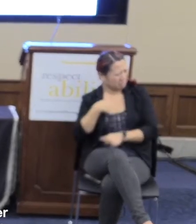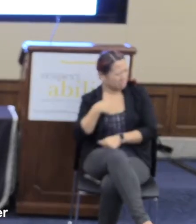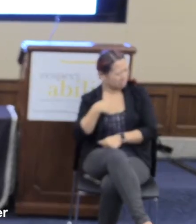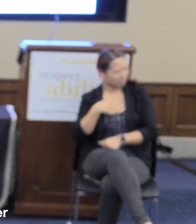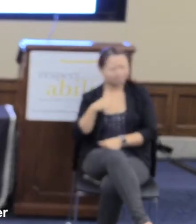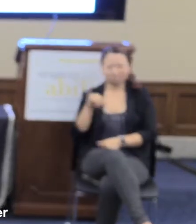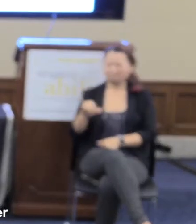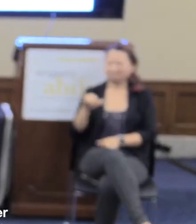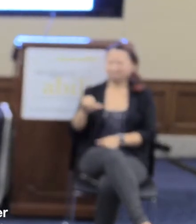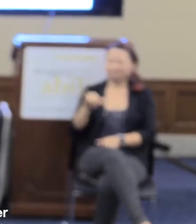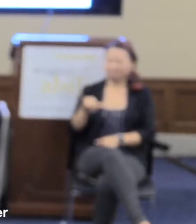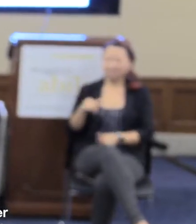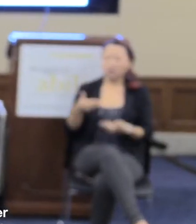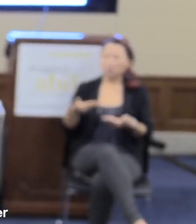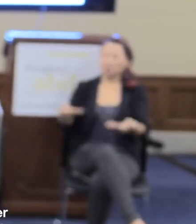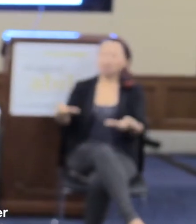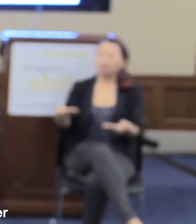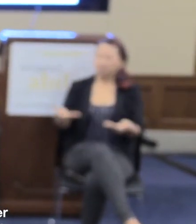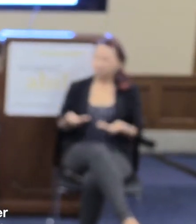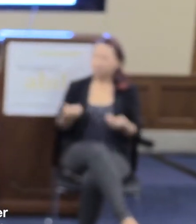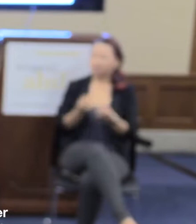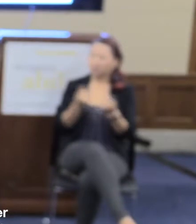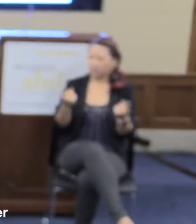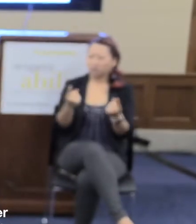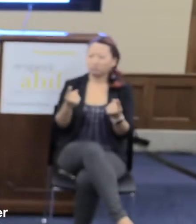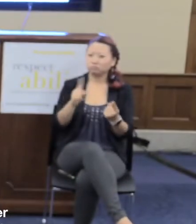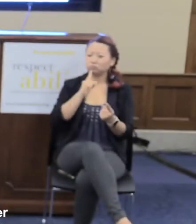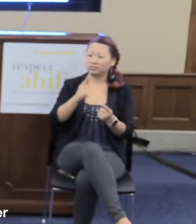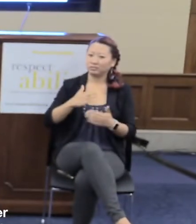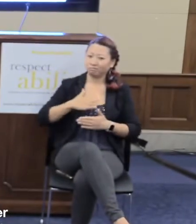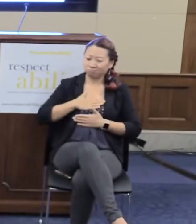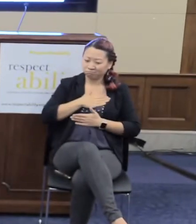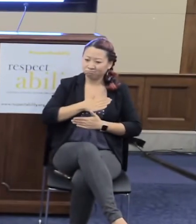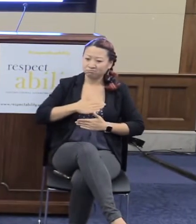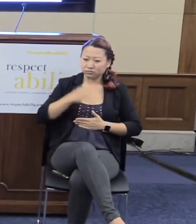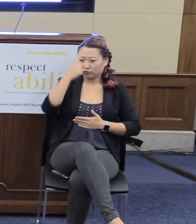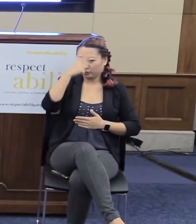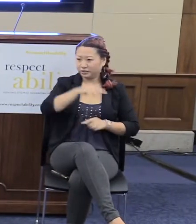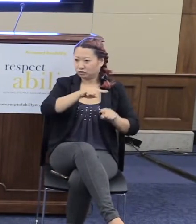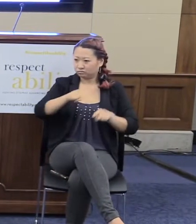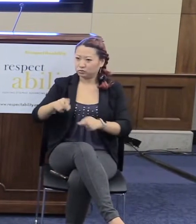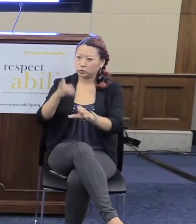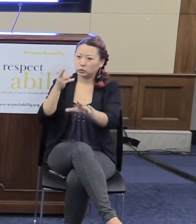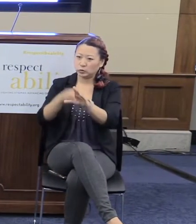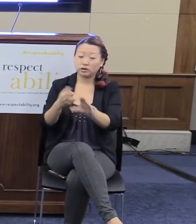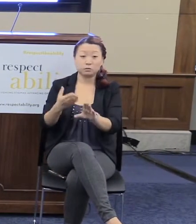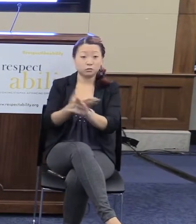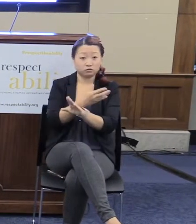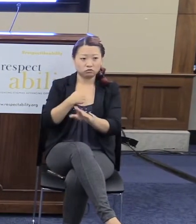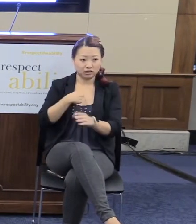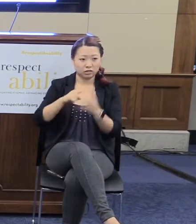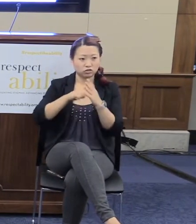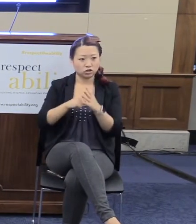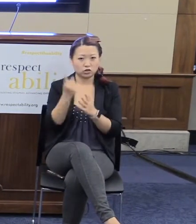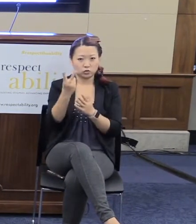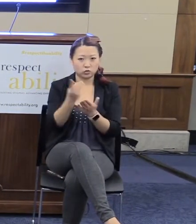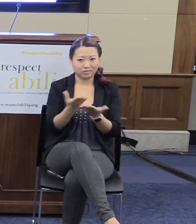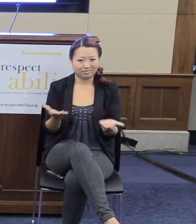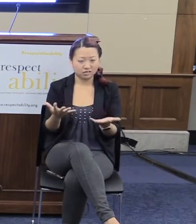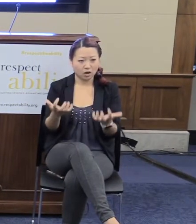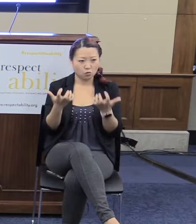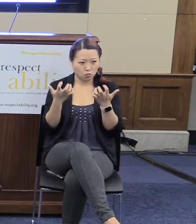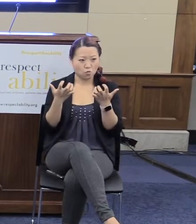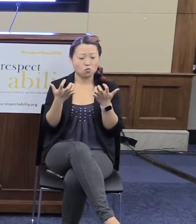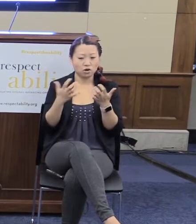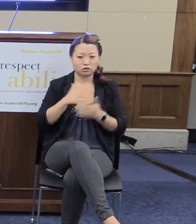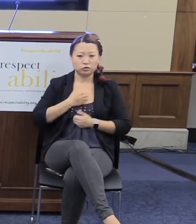So, welcome everybody. It's a real pleasure for me to be here. Before I start, though, there's two things I want to get